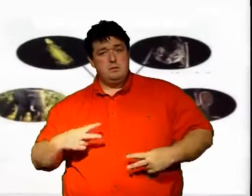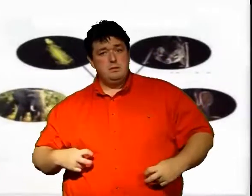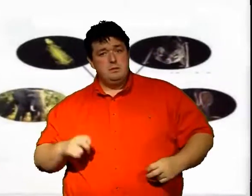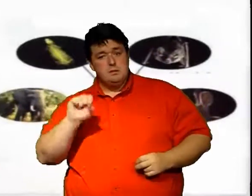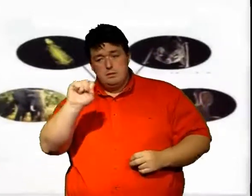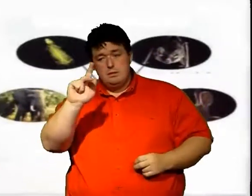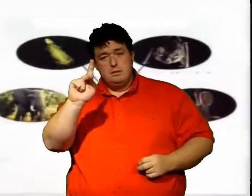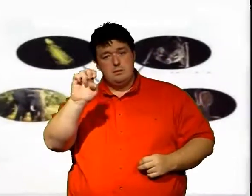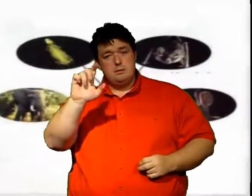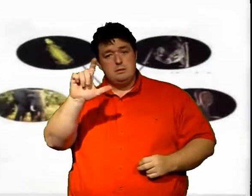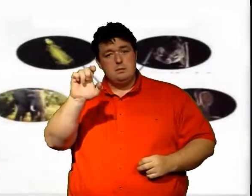Do they have skeletons?